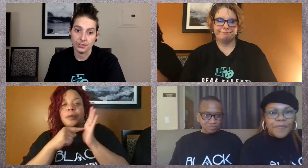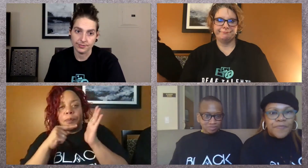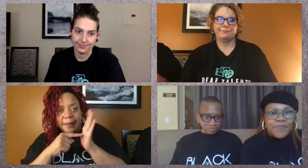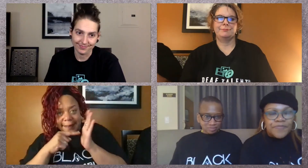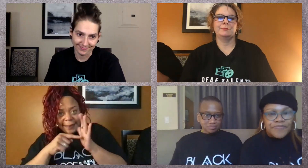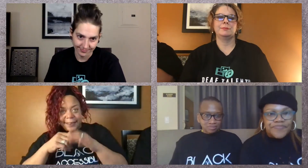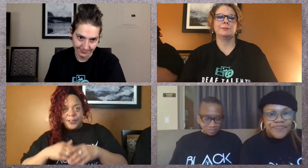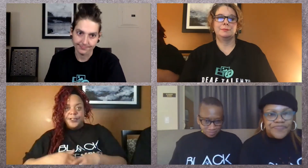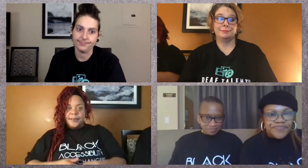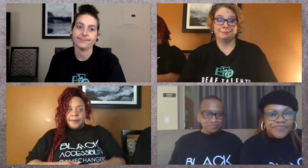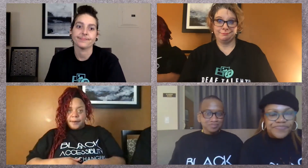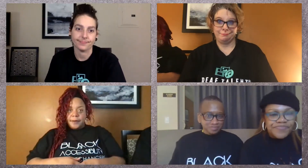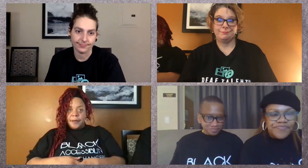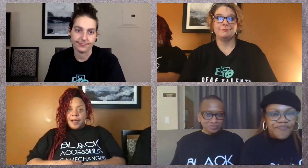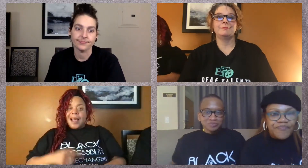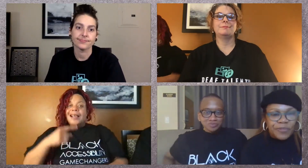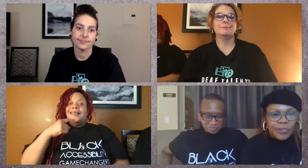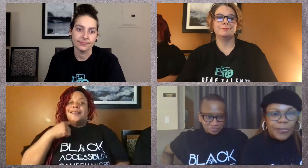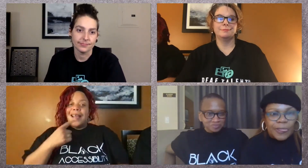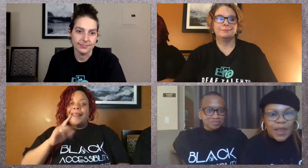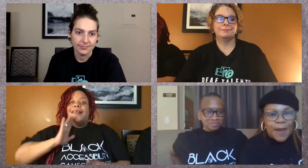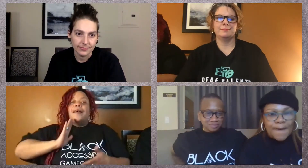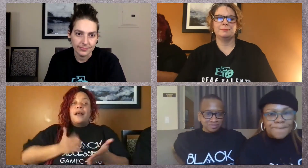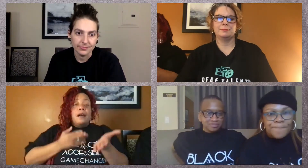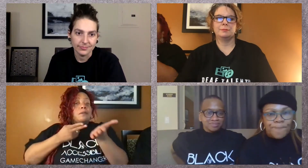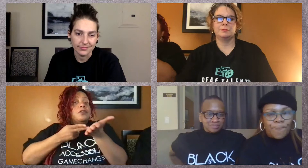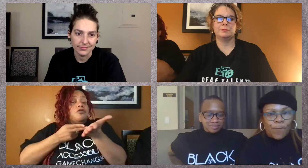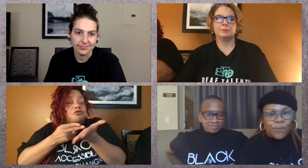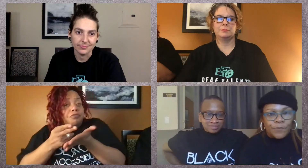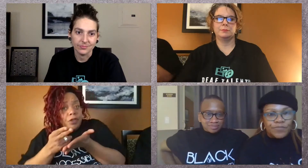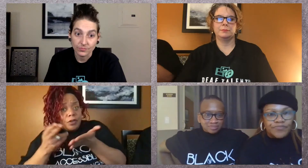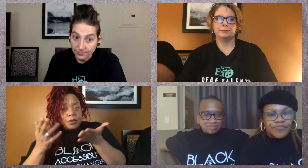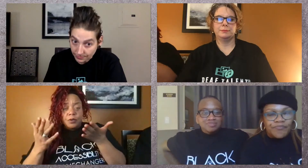Accessibility, cultural representation,